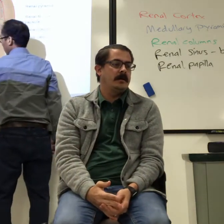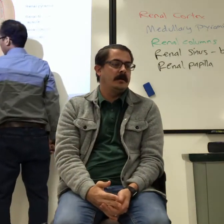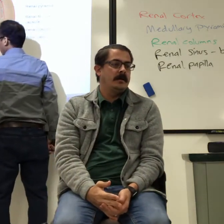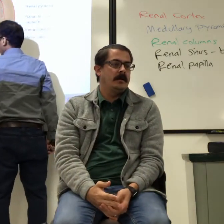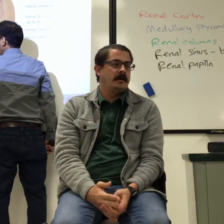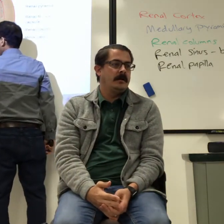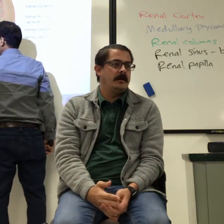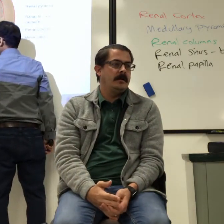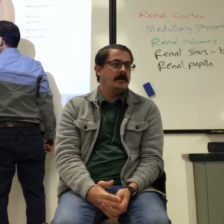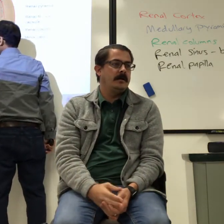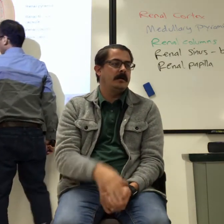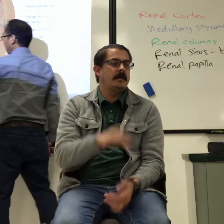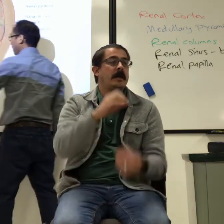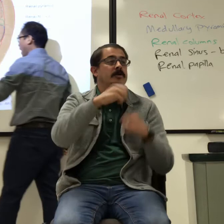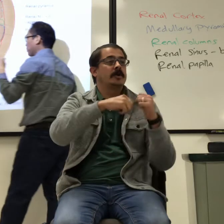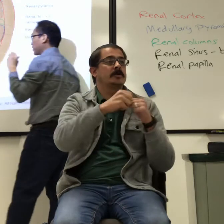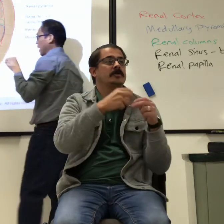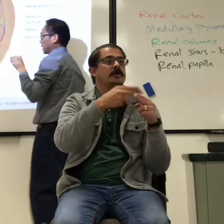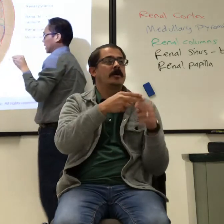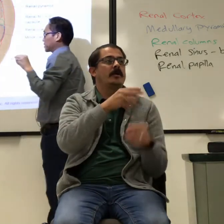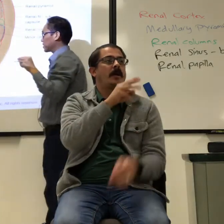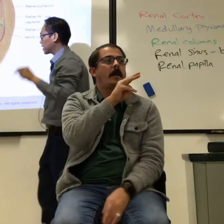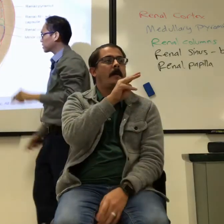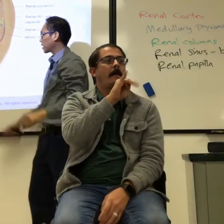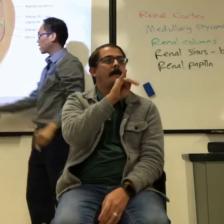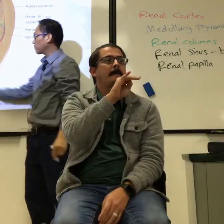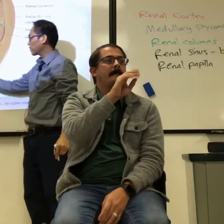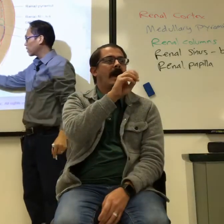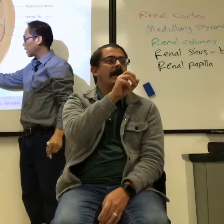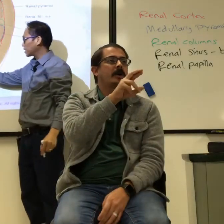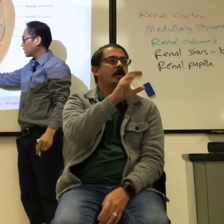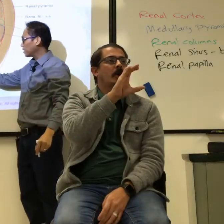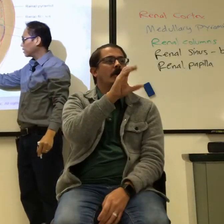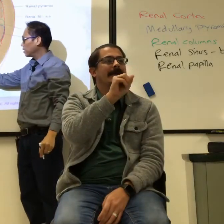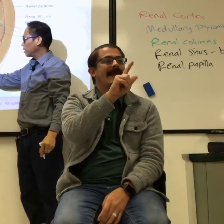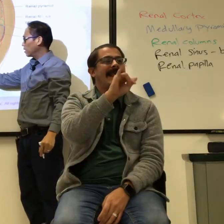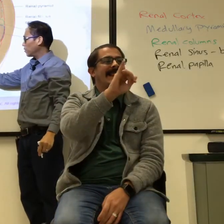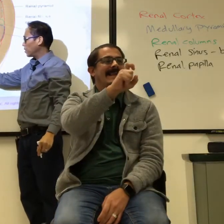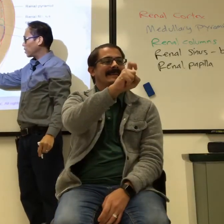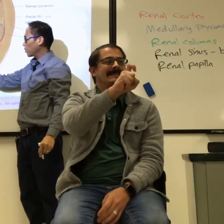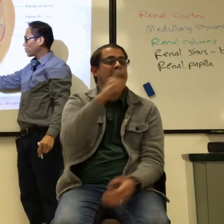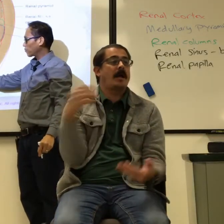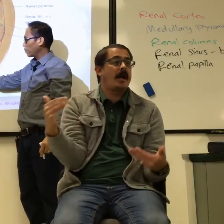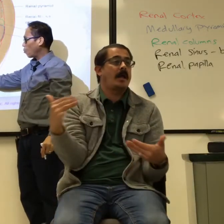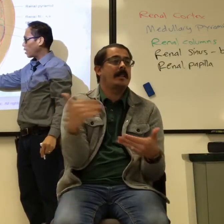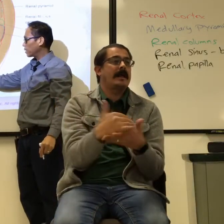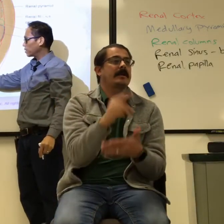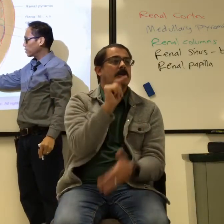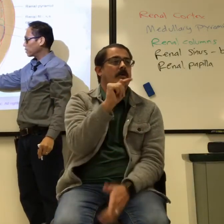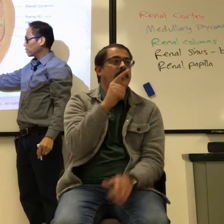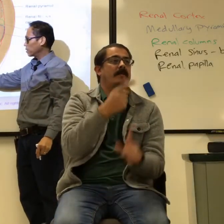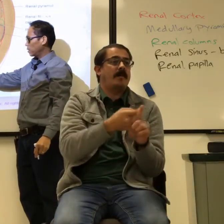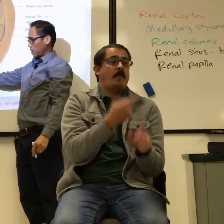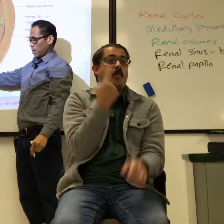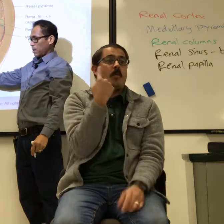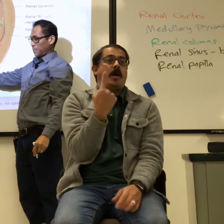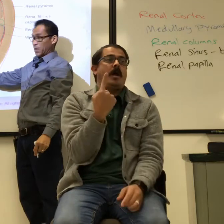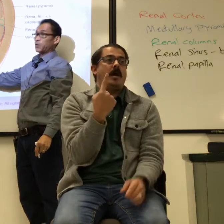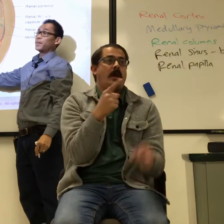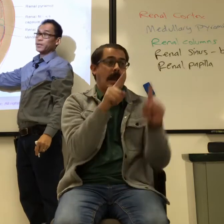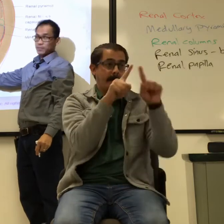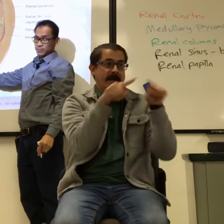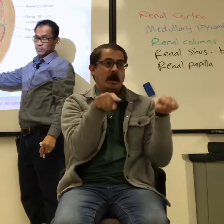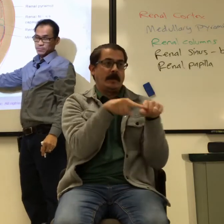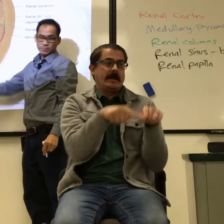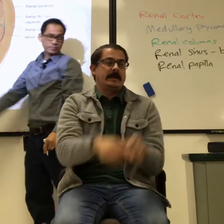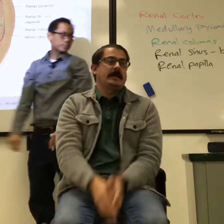Okay, you call this structure a minor calyx. That's kind of collecting the urine from one